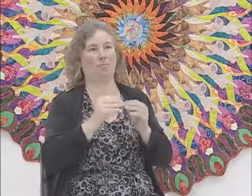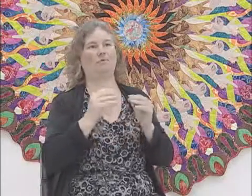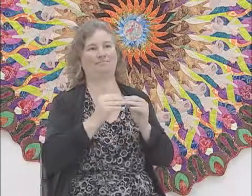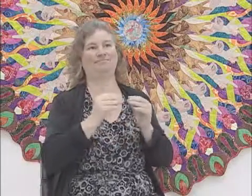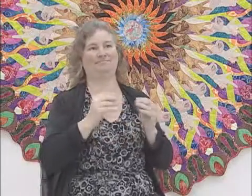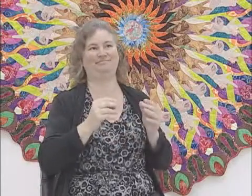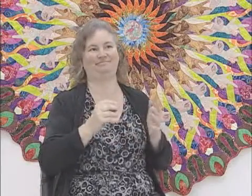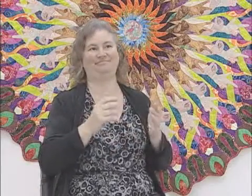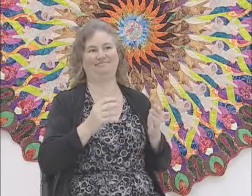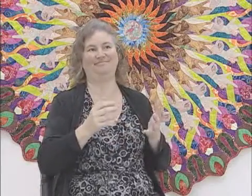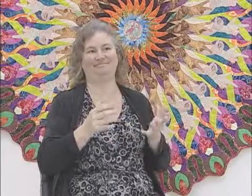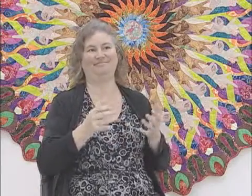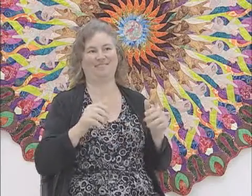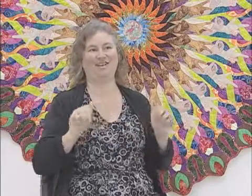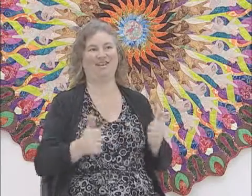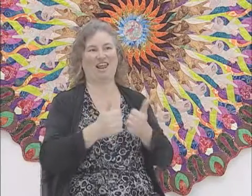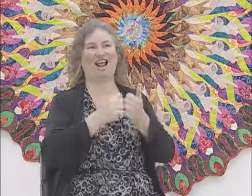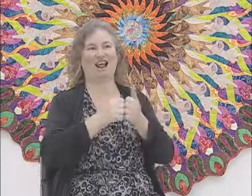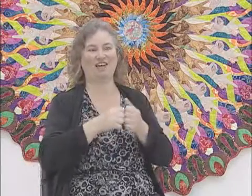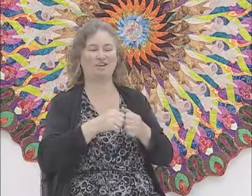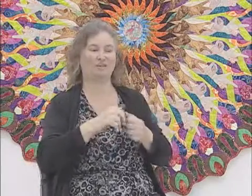I became more and more cognizant of how that all came together.